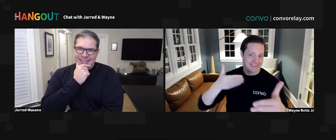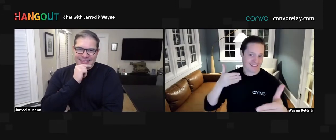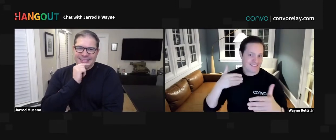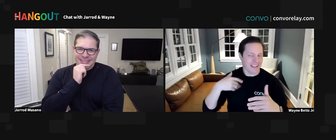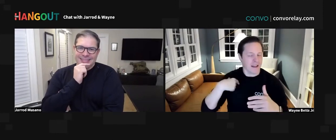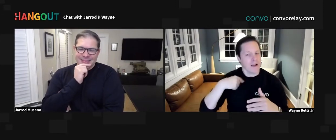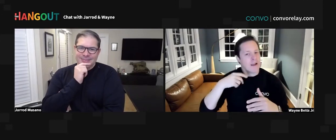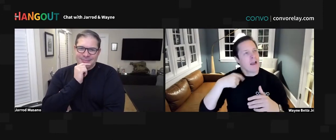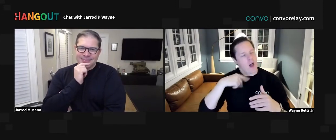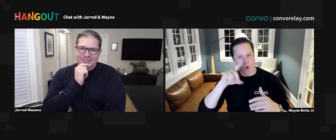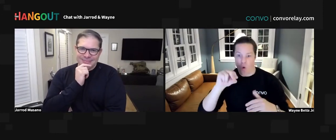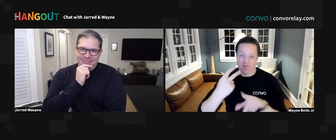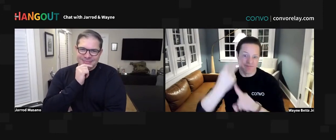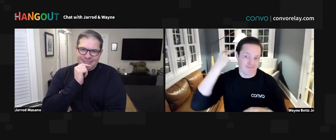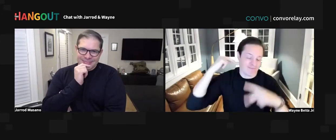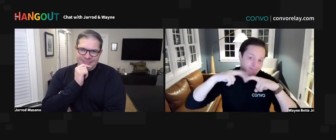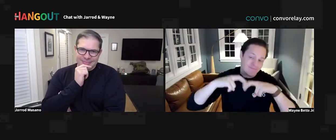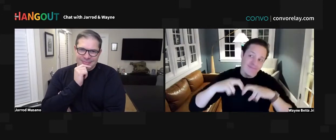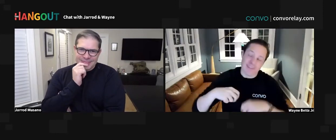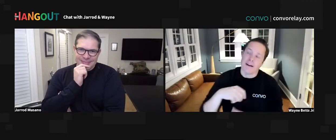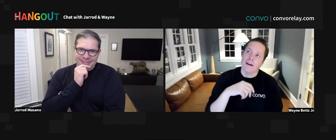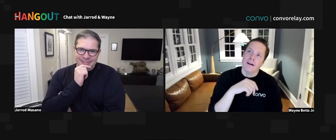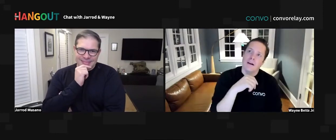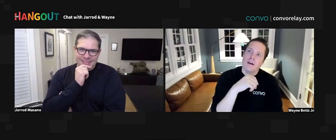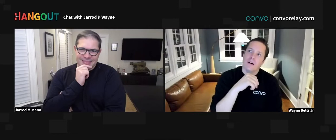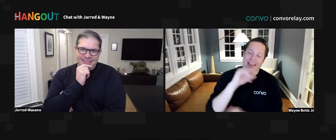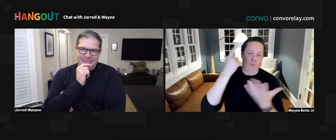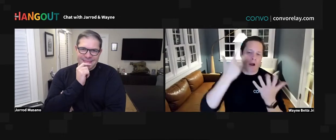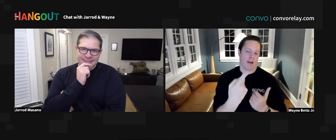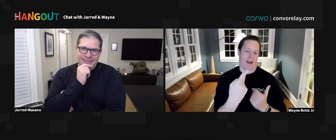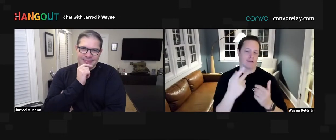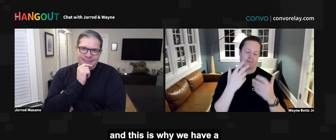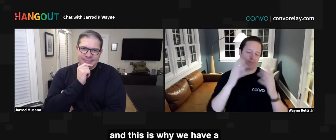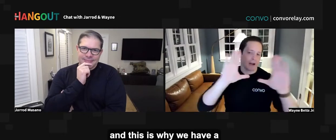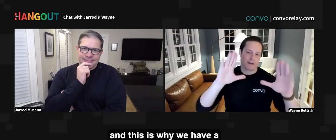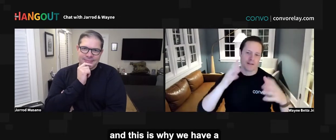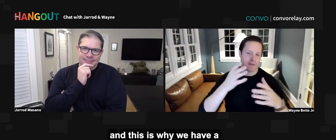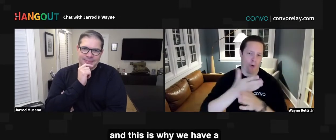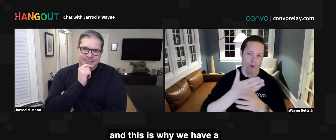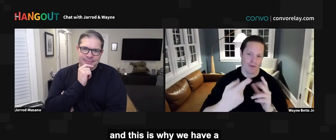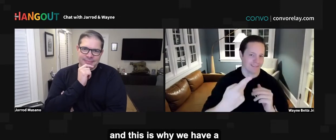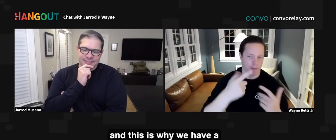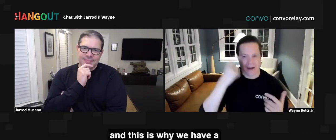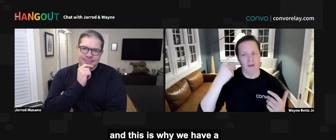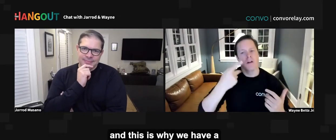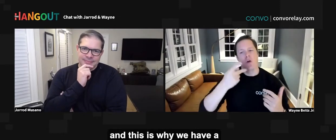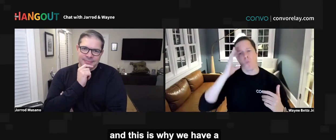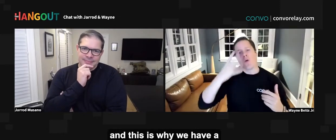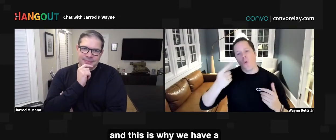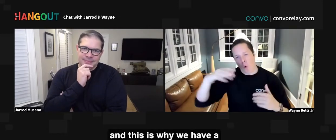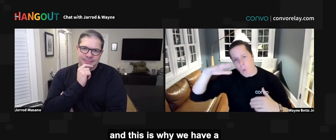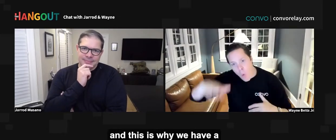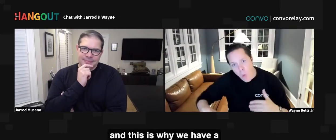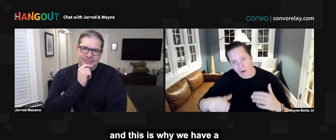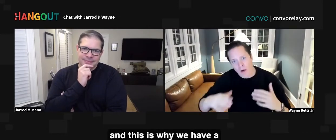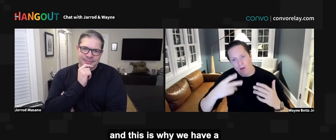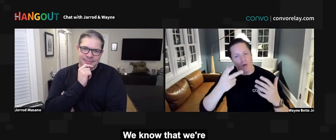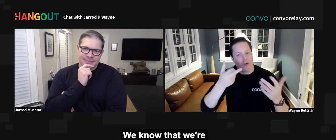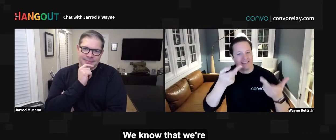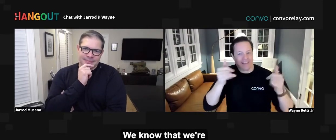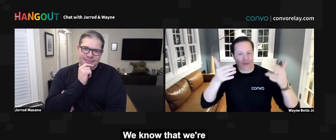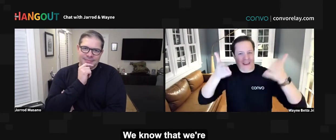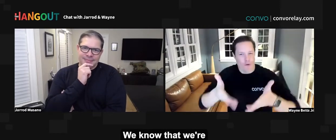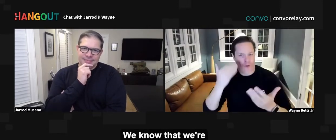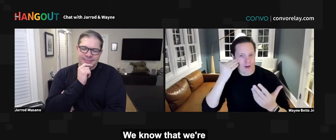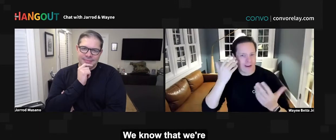middle of so okay. So I look back at this, and this is why we have a great partnership,